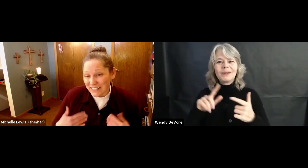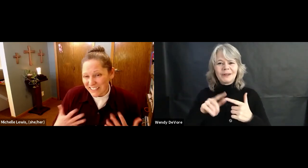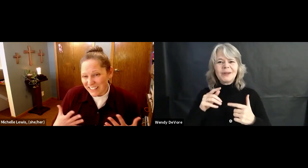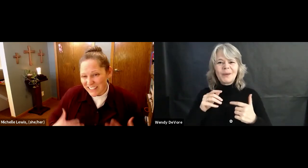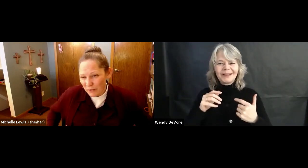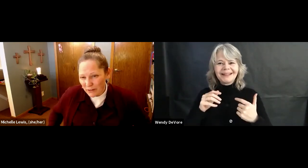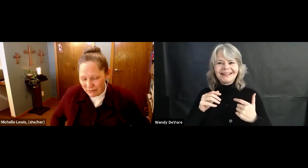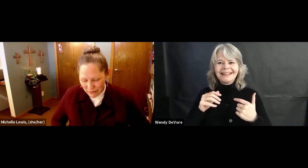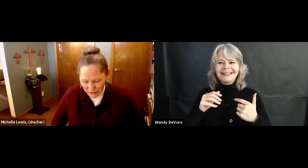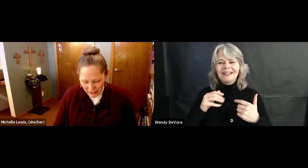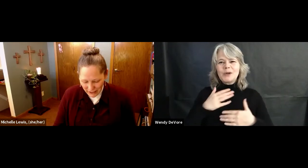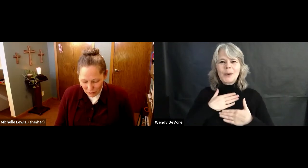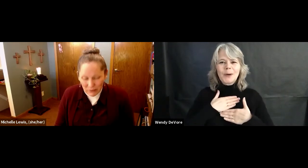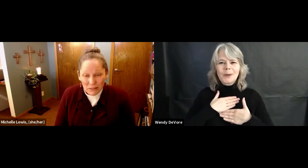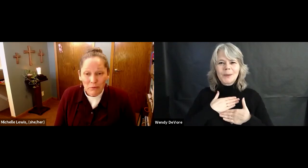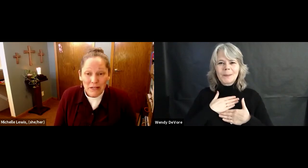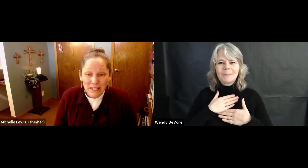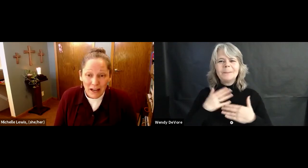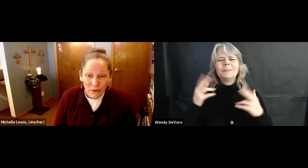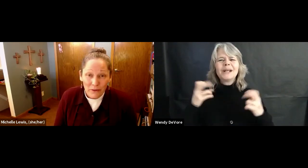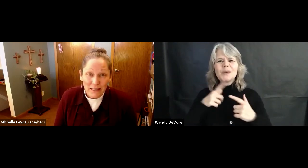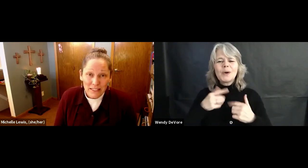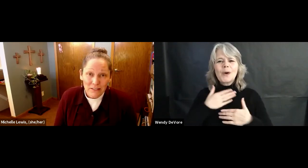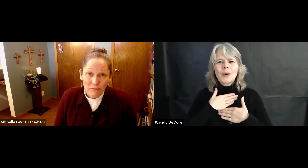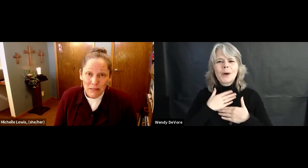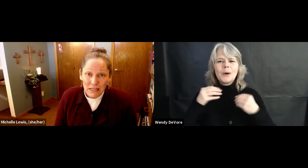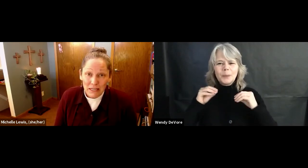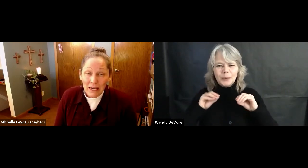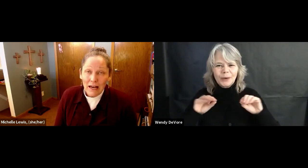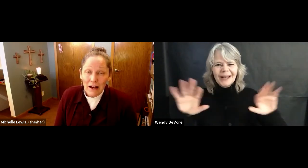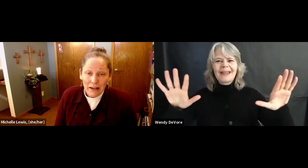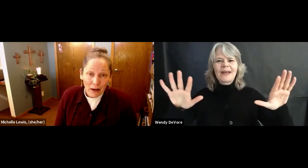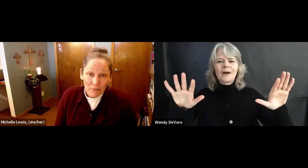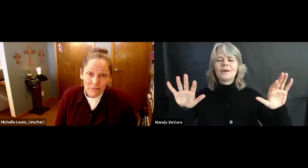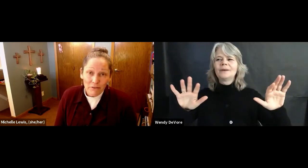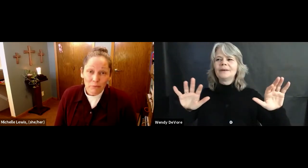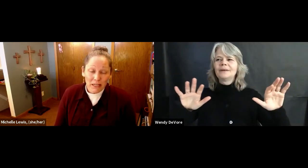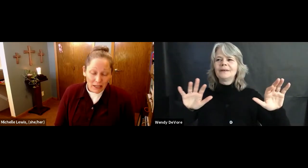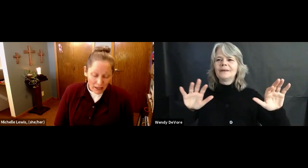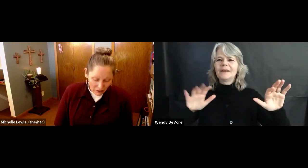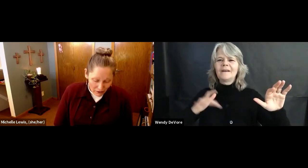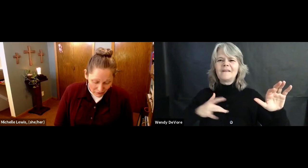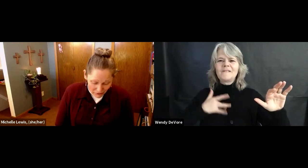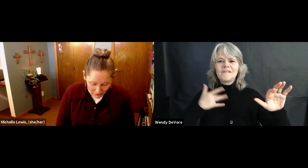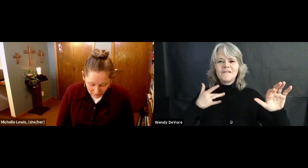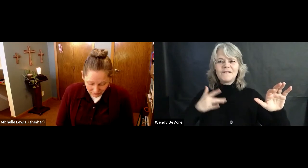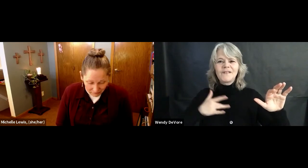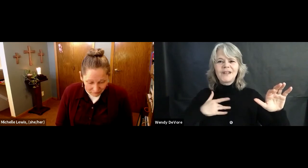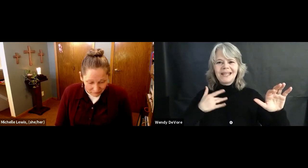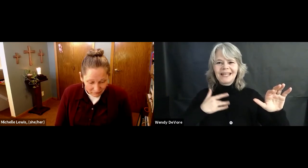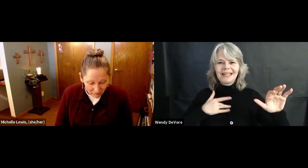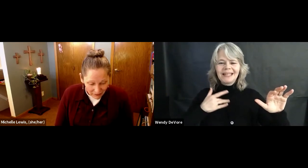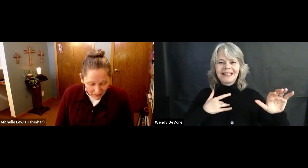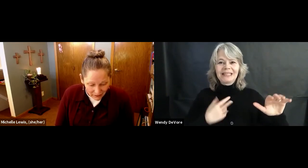least. It's not really fully letting go, but to breathe out that sense of being a captive or being held,